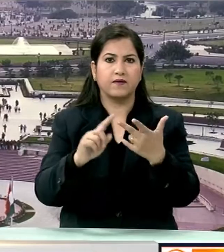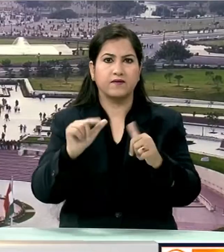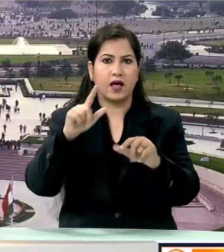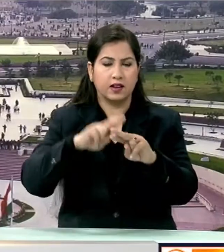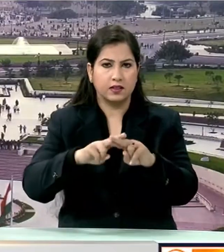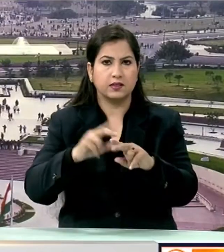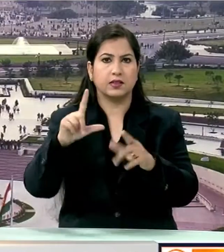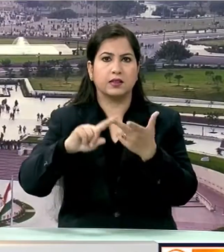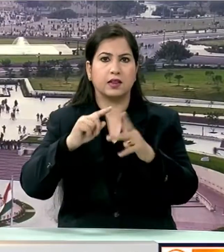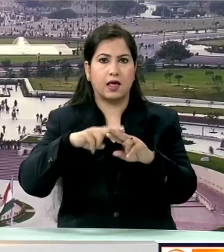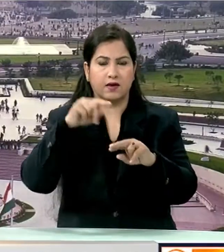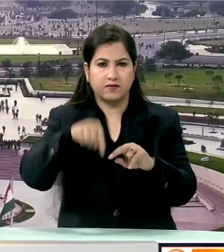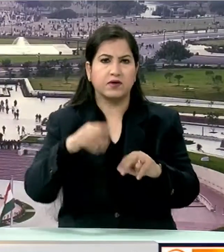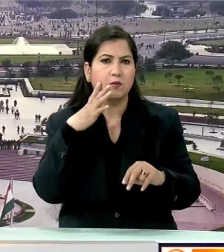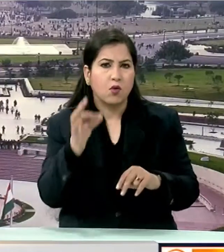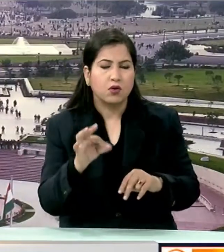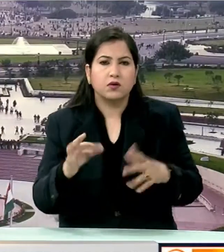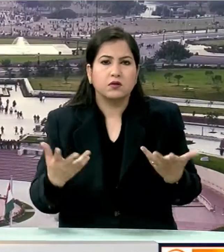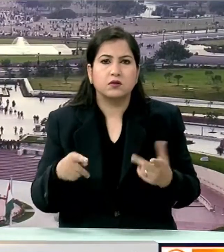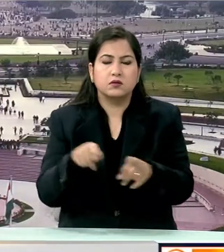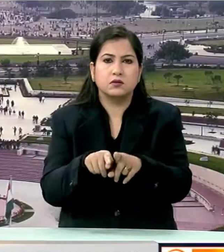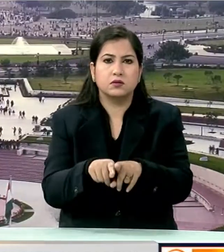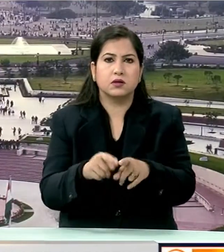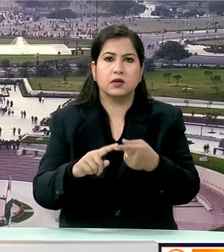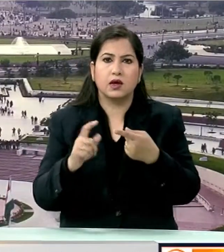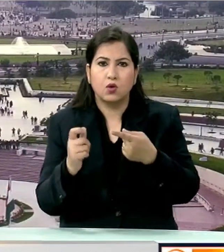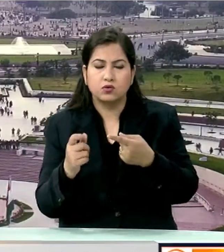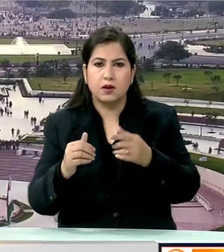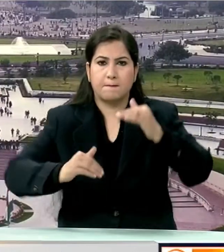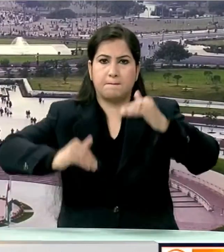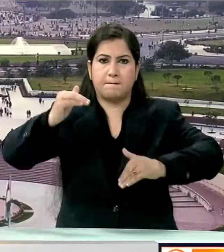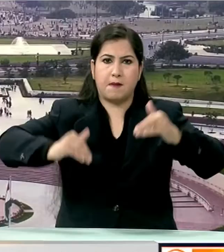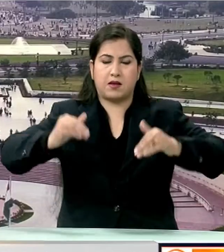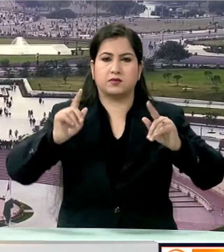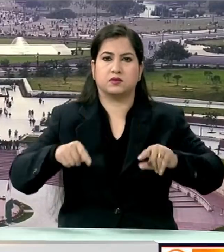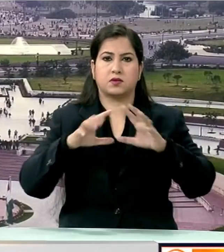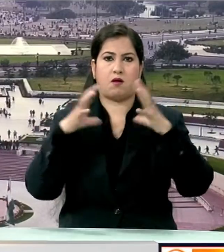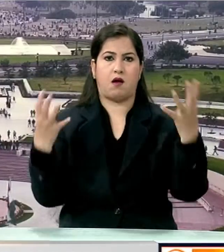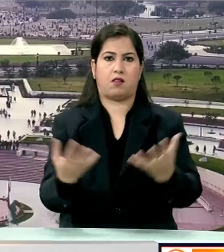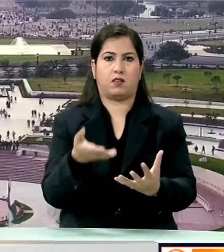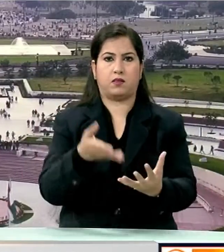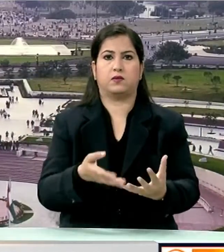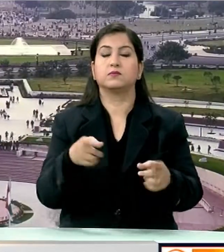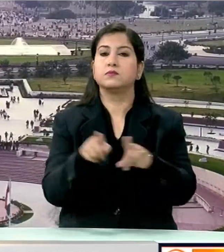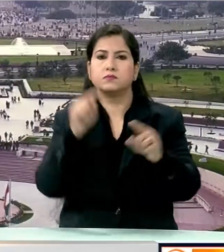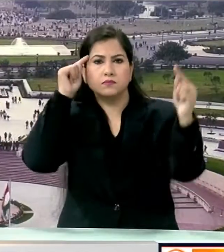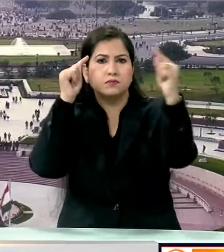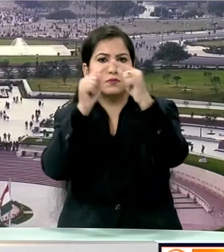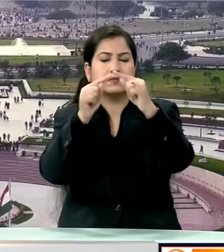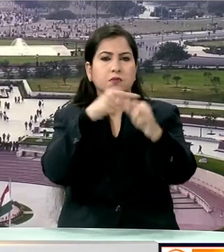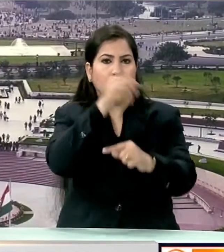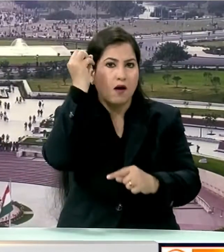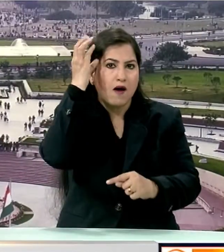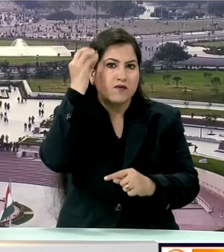acknowledge the importance of wildlife species in maintaining the ecological balance on Earth. It also aims to